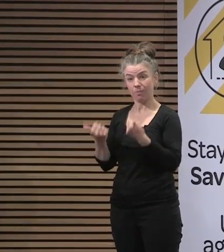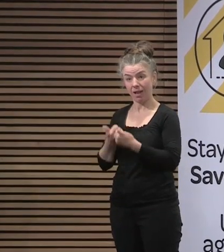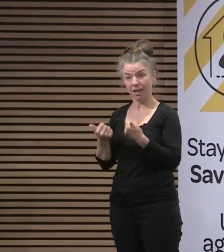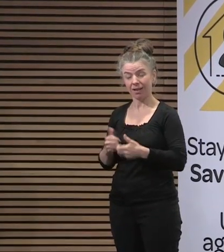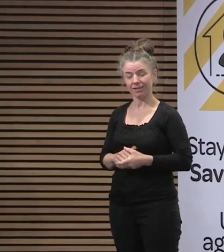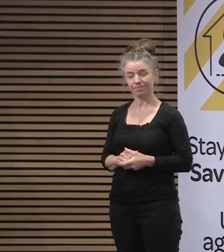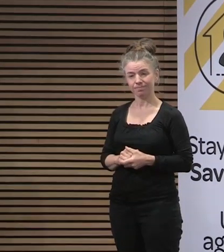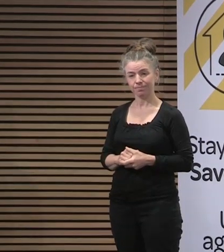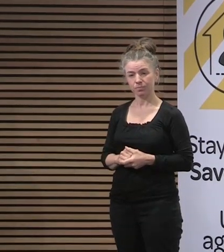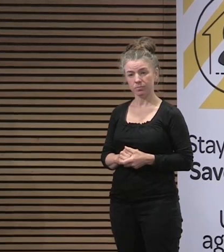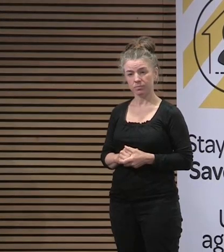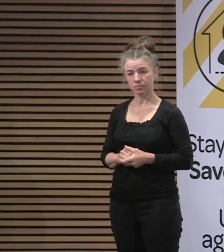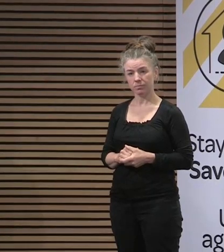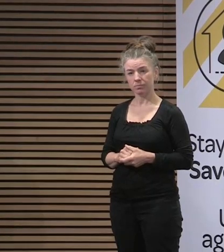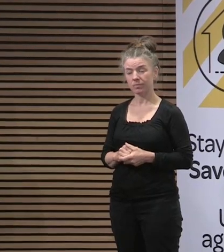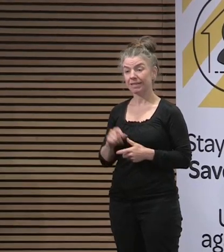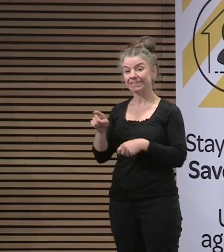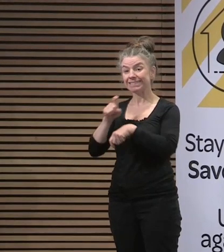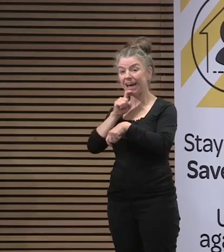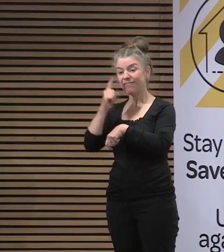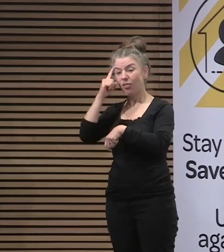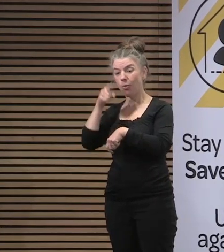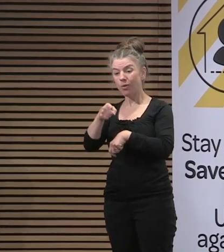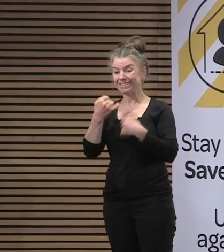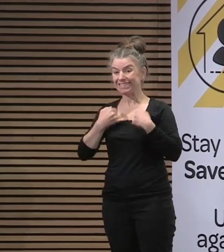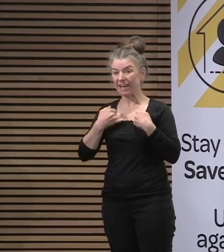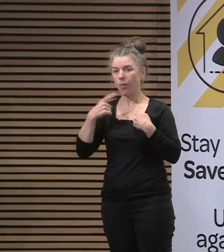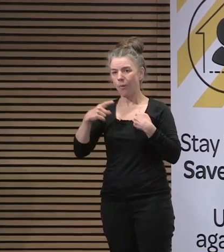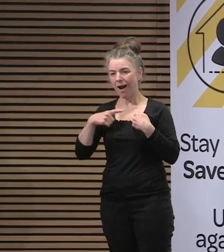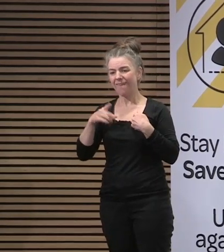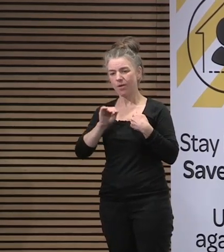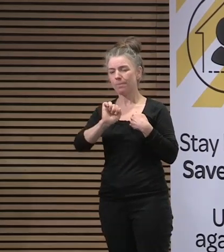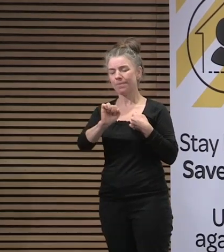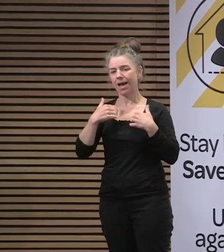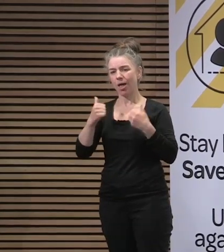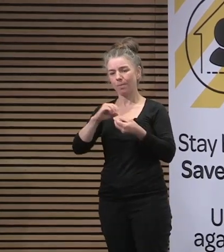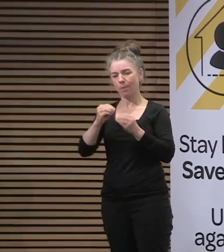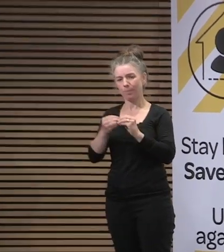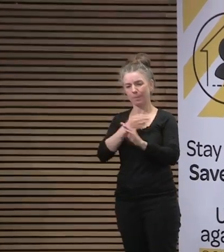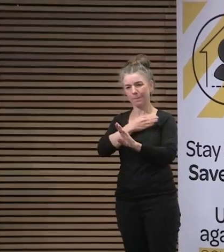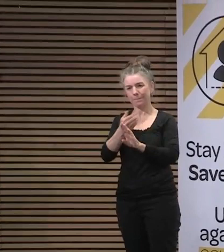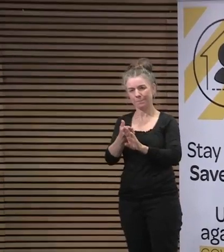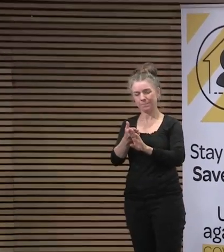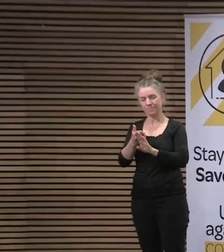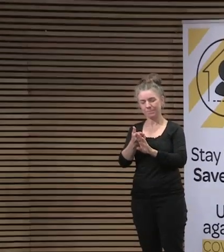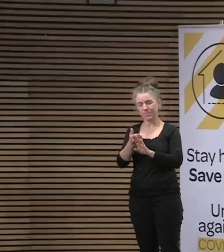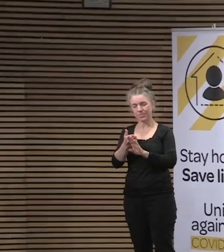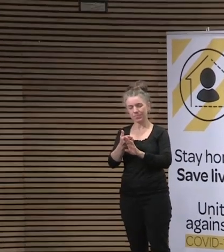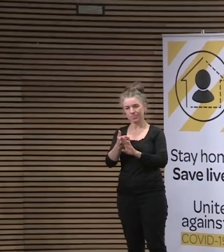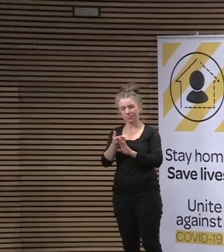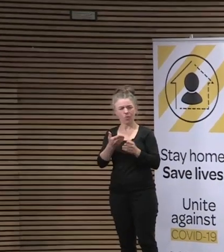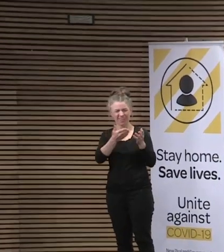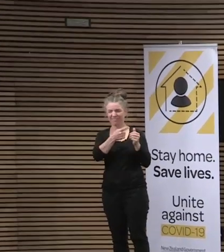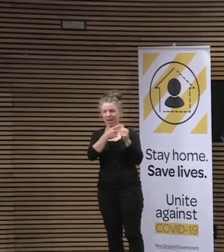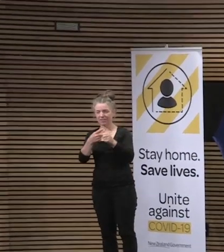medical staff for having pre-existing conditions, and my understanding is that this was the case here. Yes, I'll let Dr. Bloomfield just to